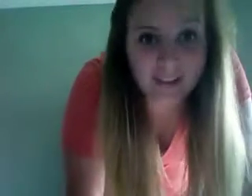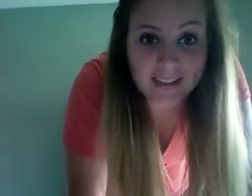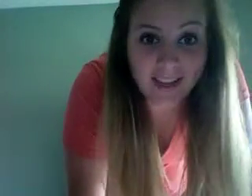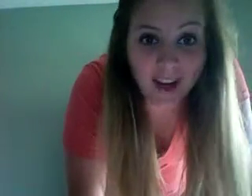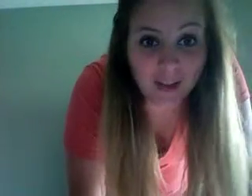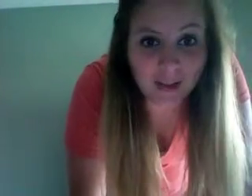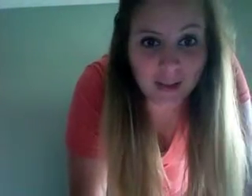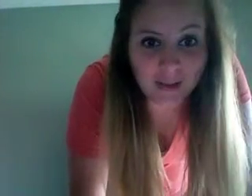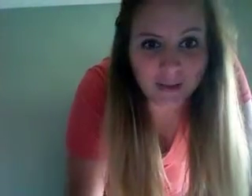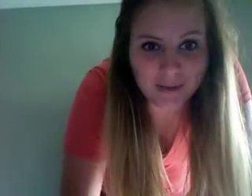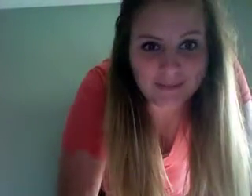Here it is, all the way through.